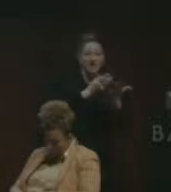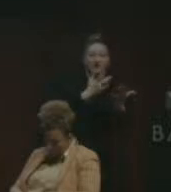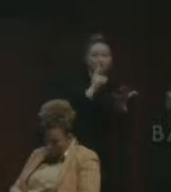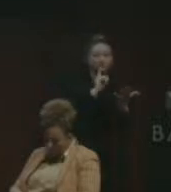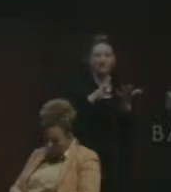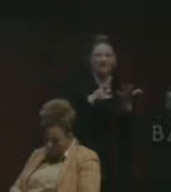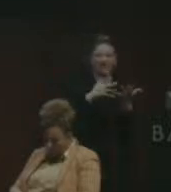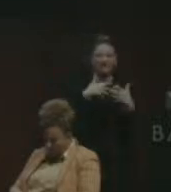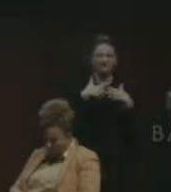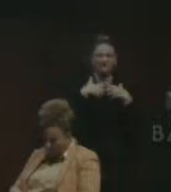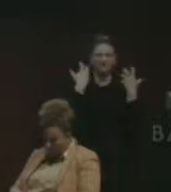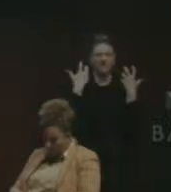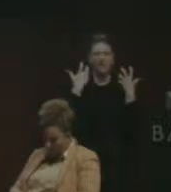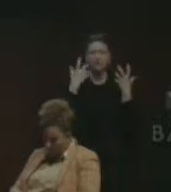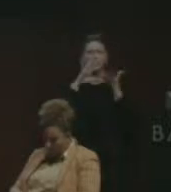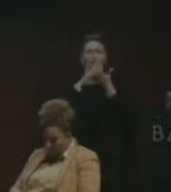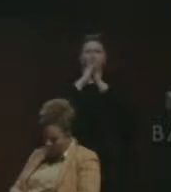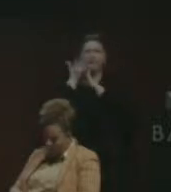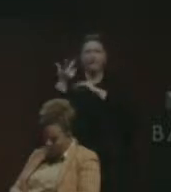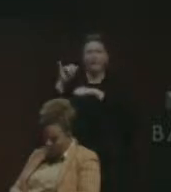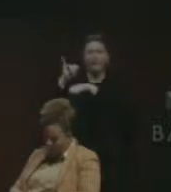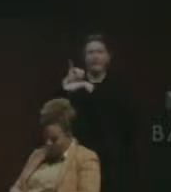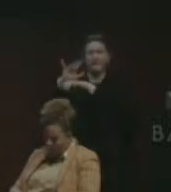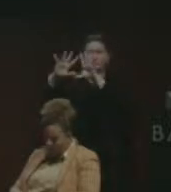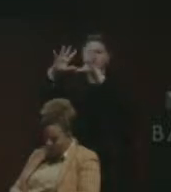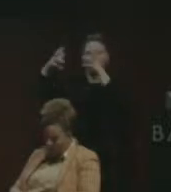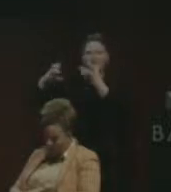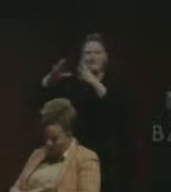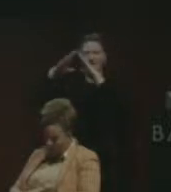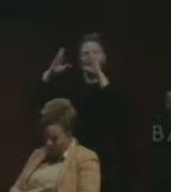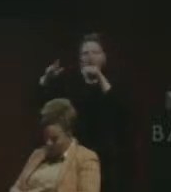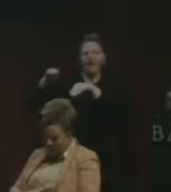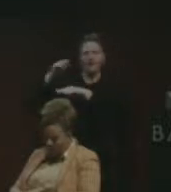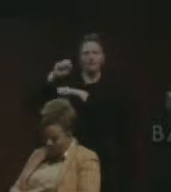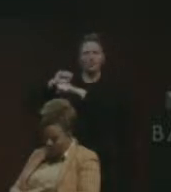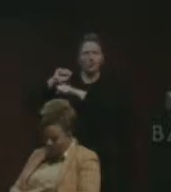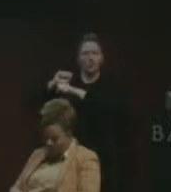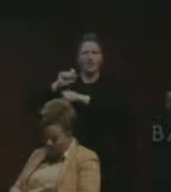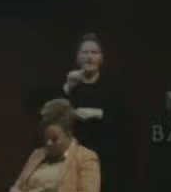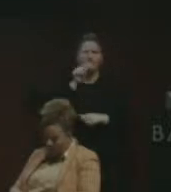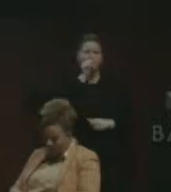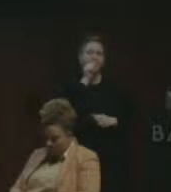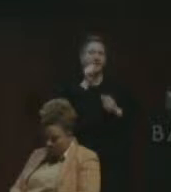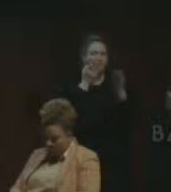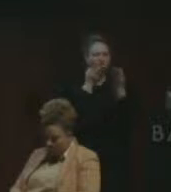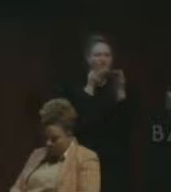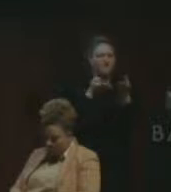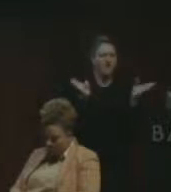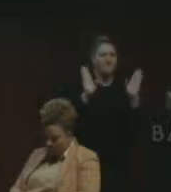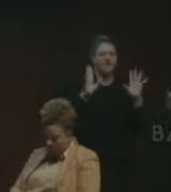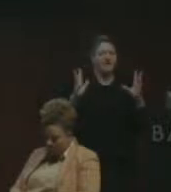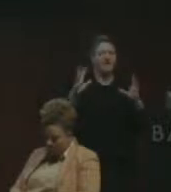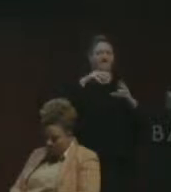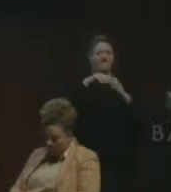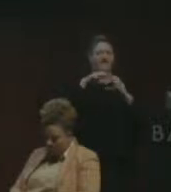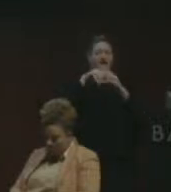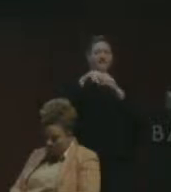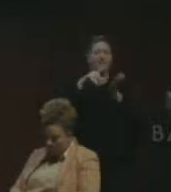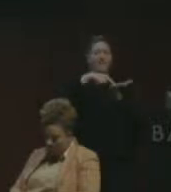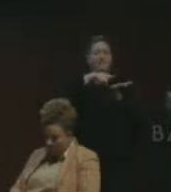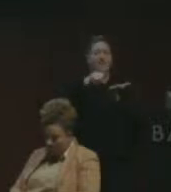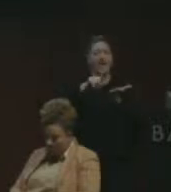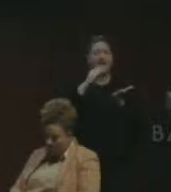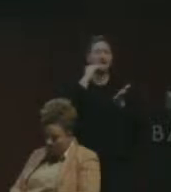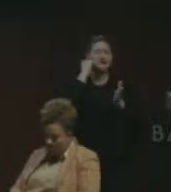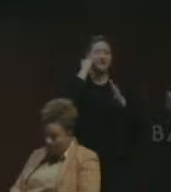housework. And look at where we are today with the commodification and the private and public sector involvement in paid